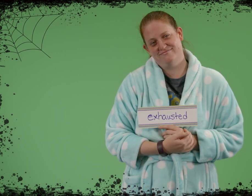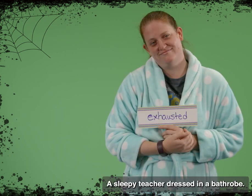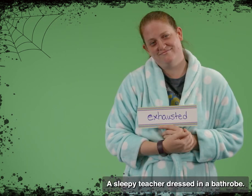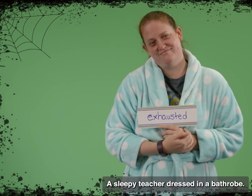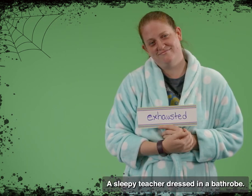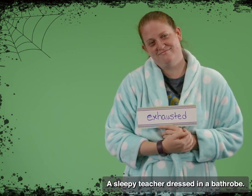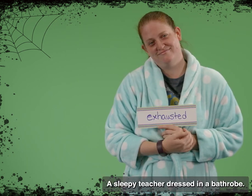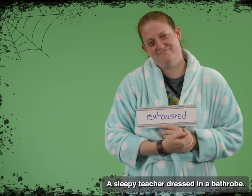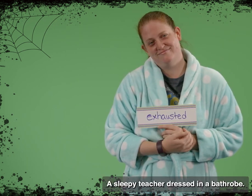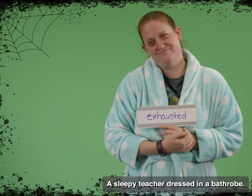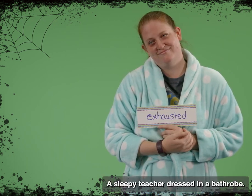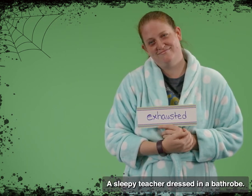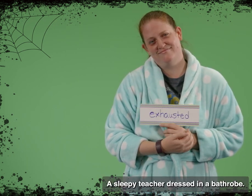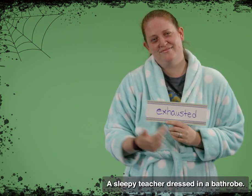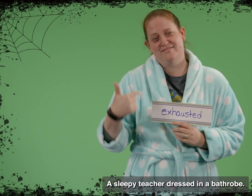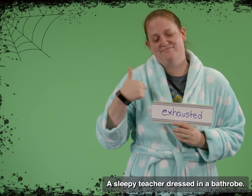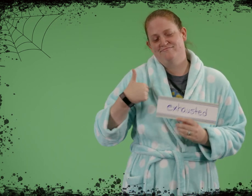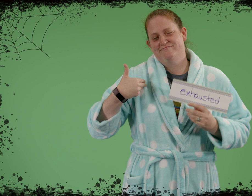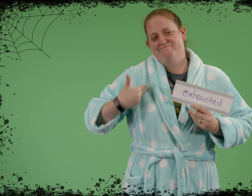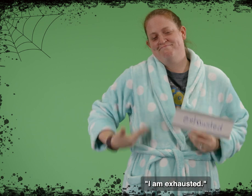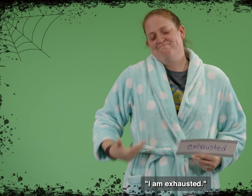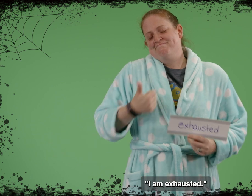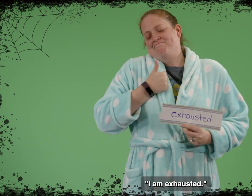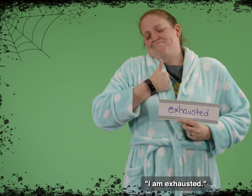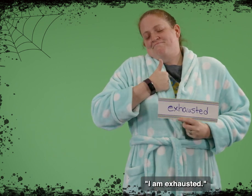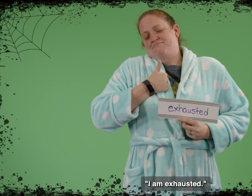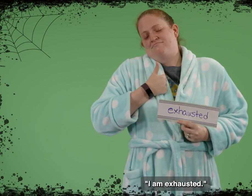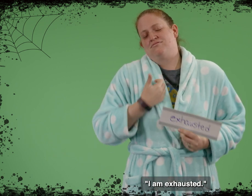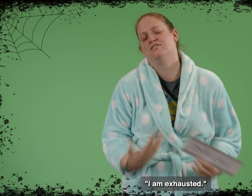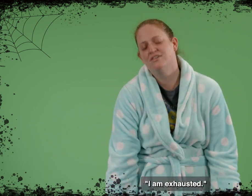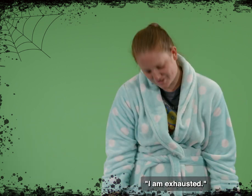A sleepy teacher dressed in a bathrobe. I am exhausted.